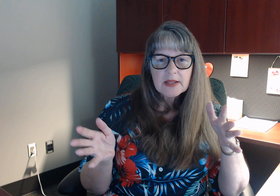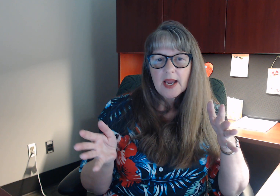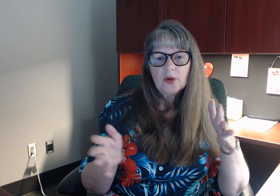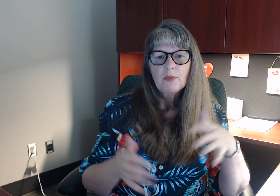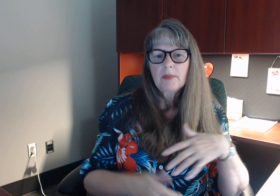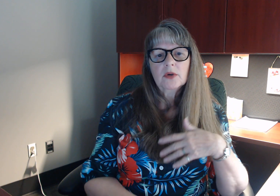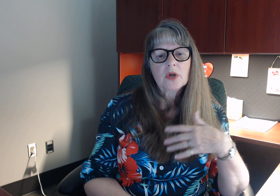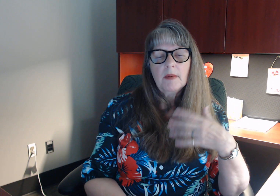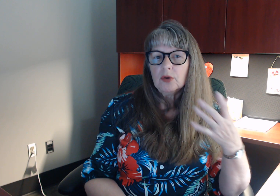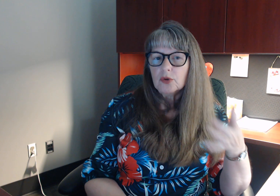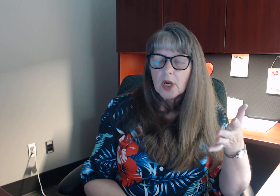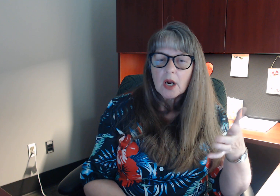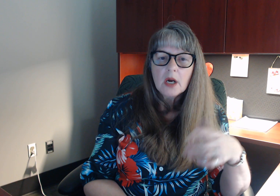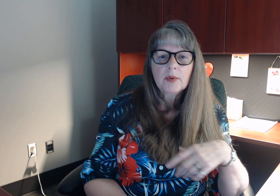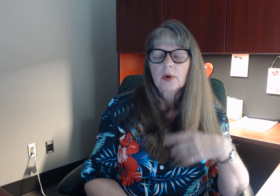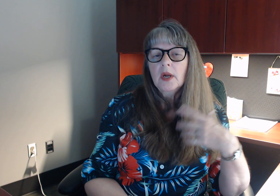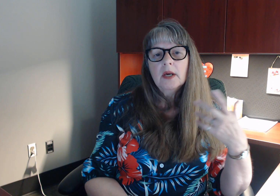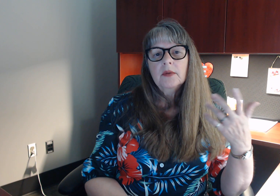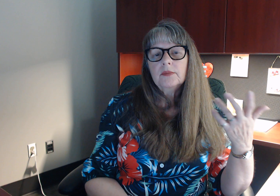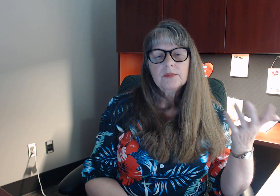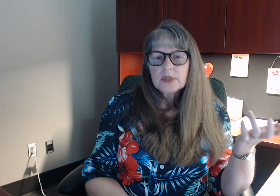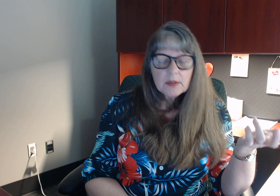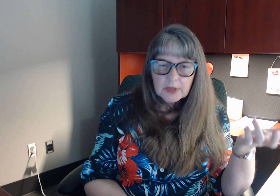You're probably going to talk about your job or some little